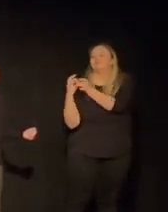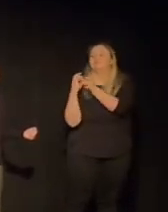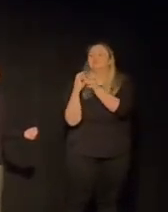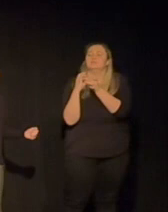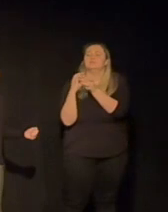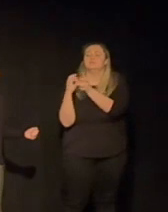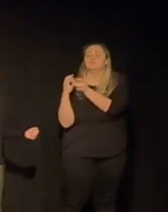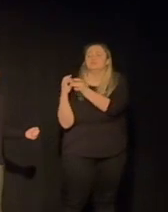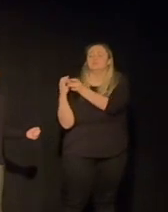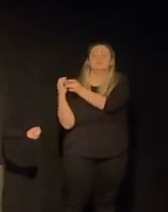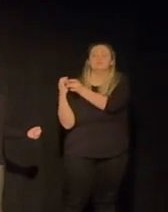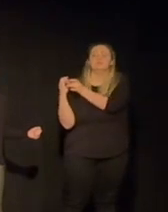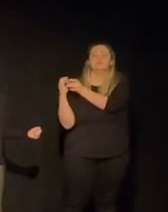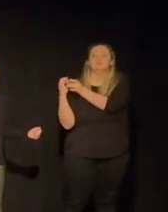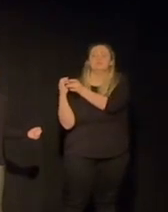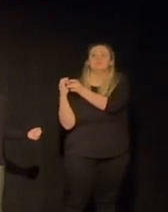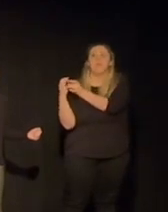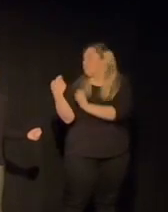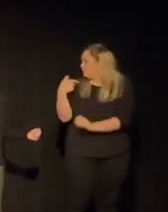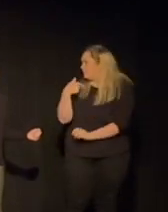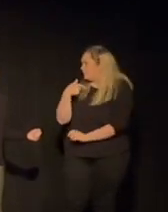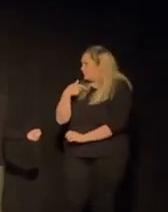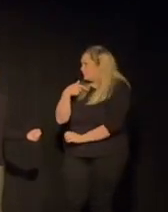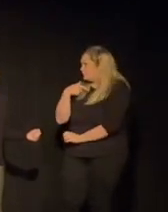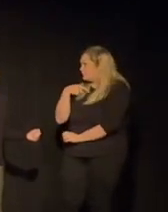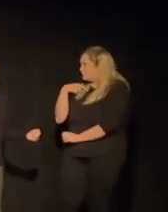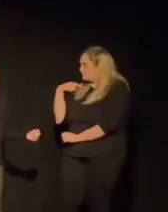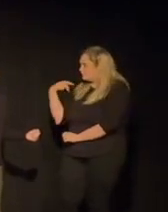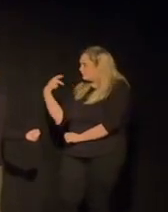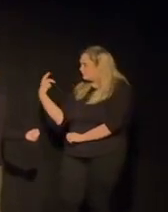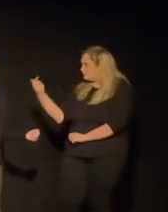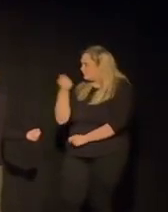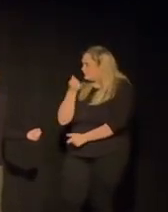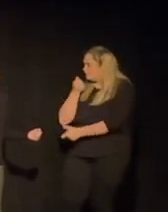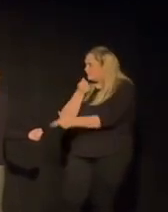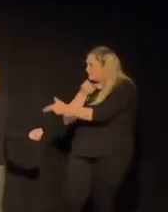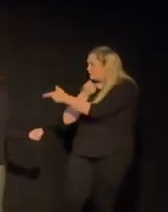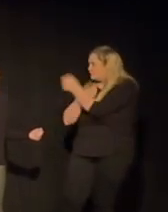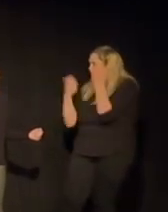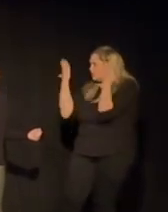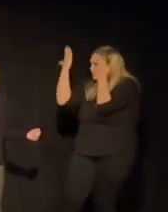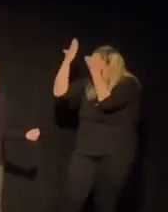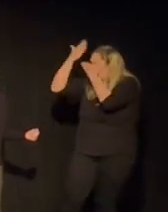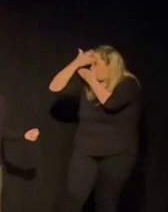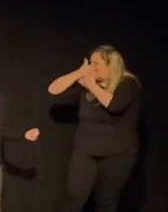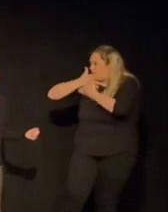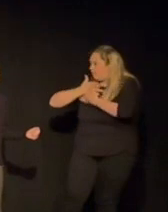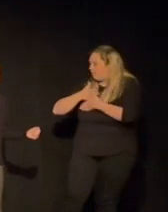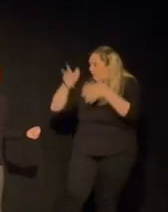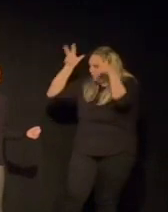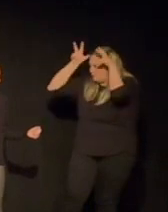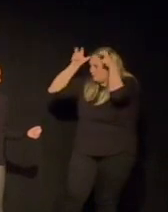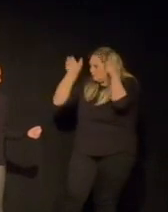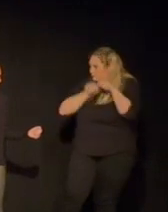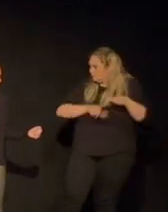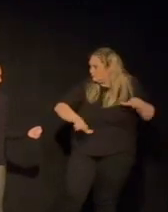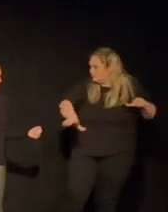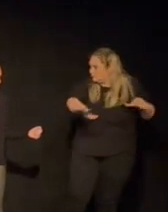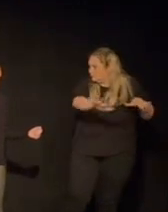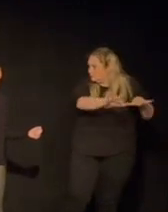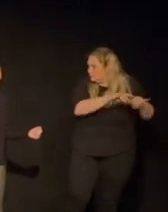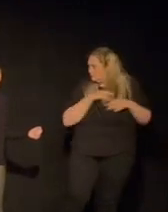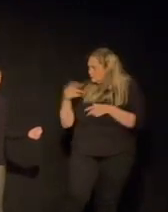one another. Me tempting you into the darkest, muddiest corners of the